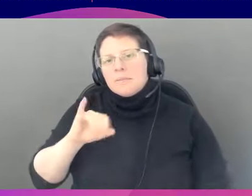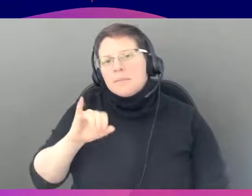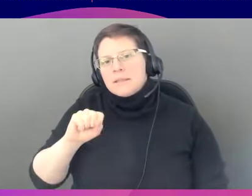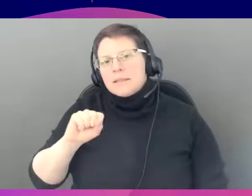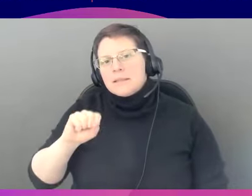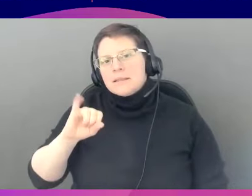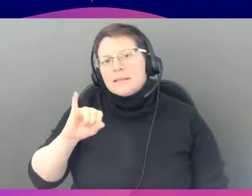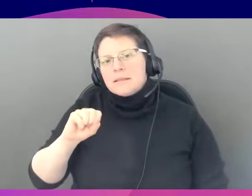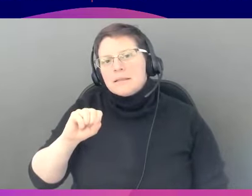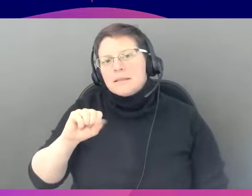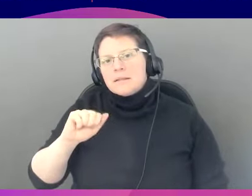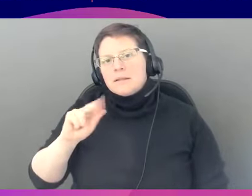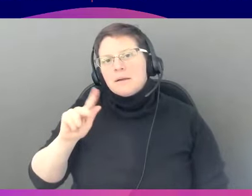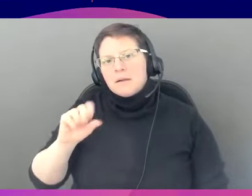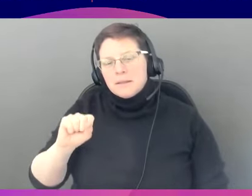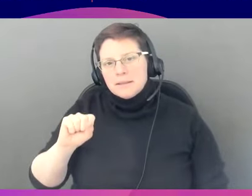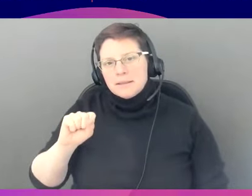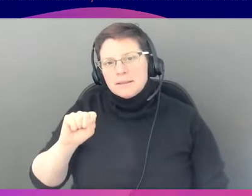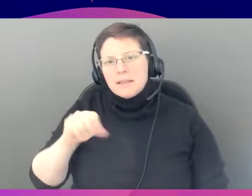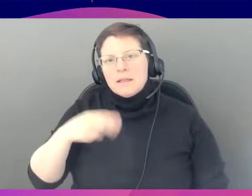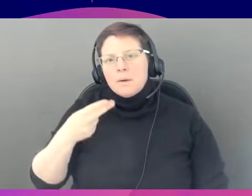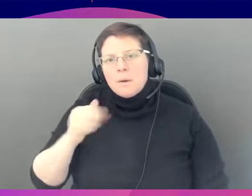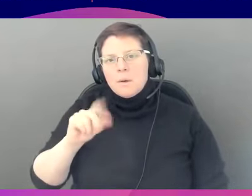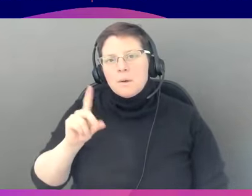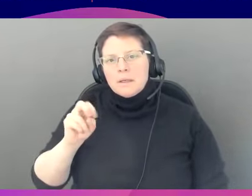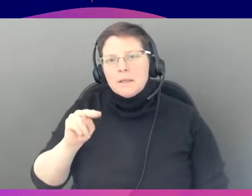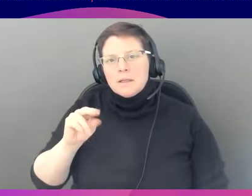to Sue to introduce herself.